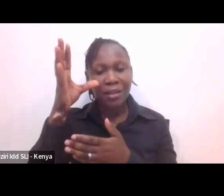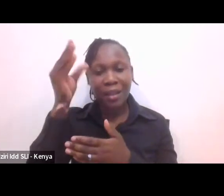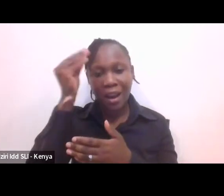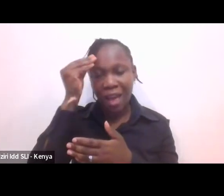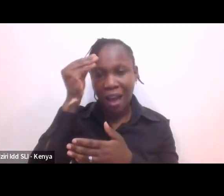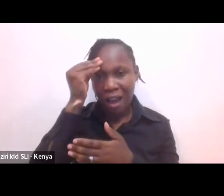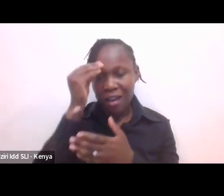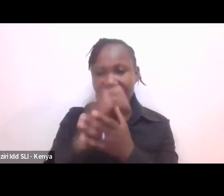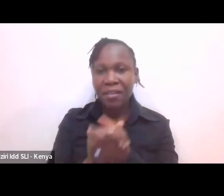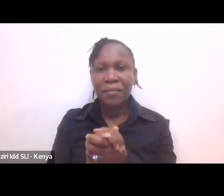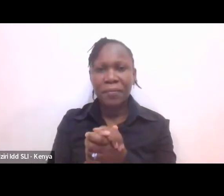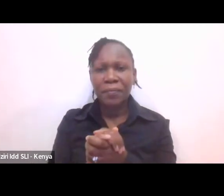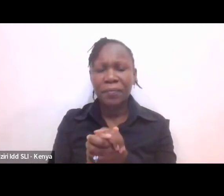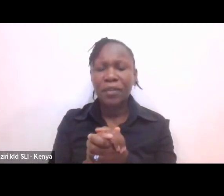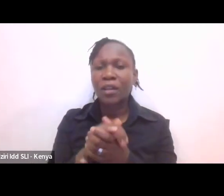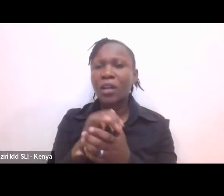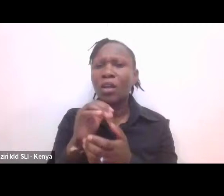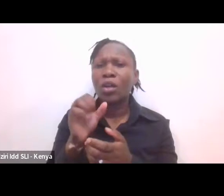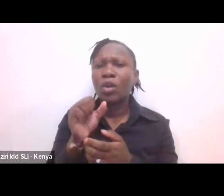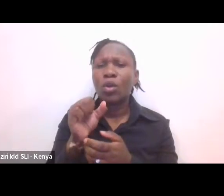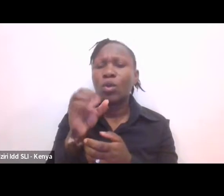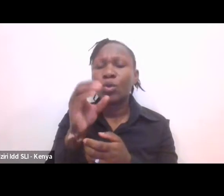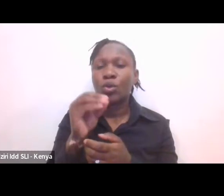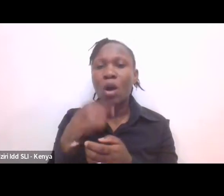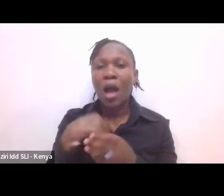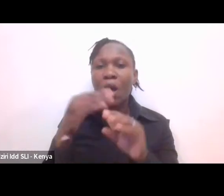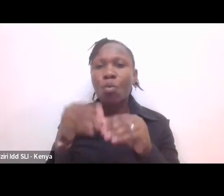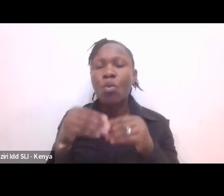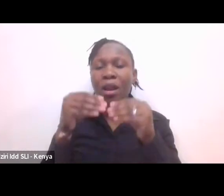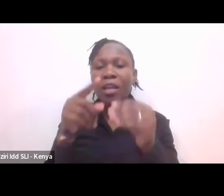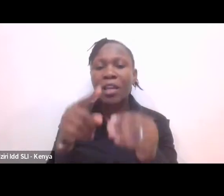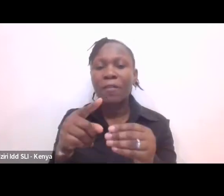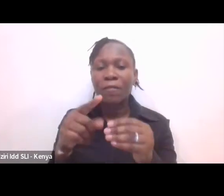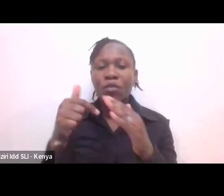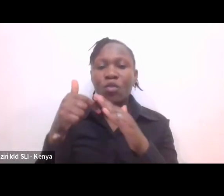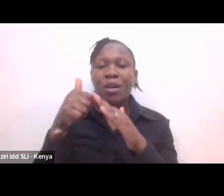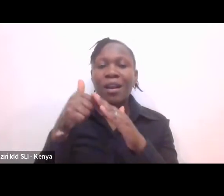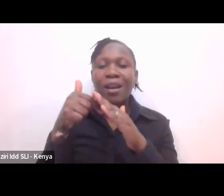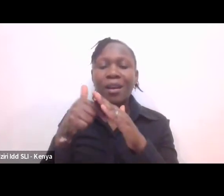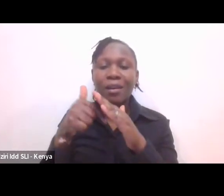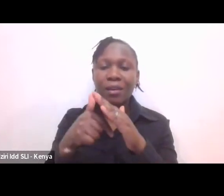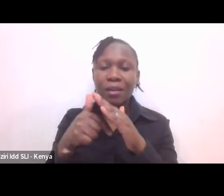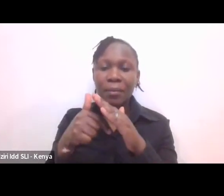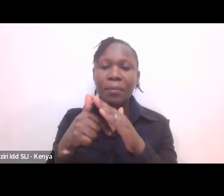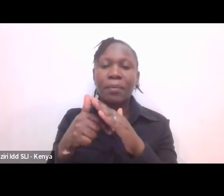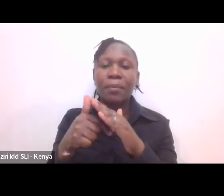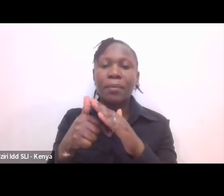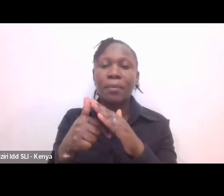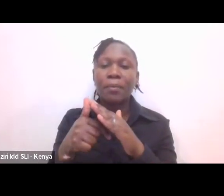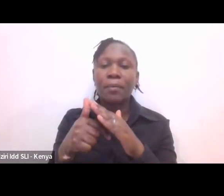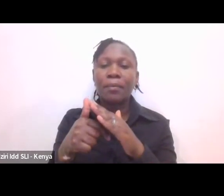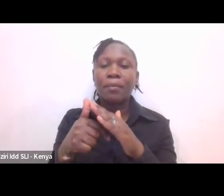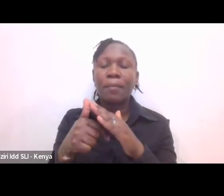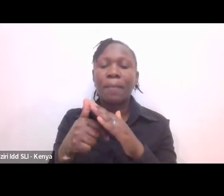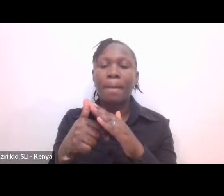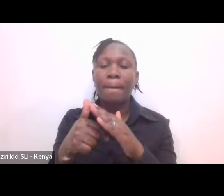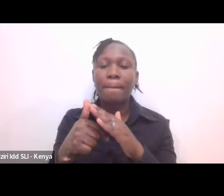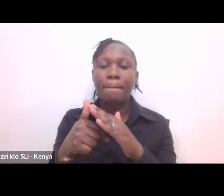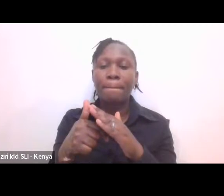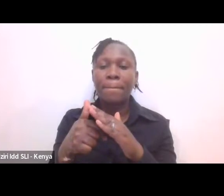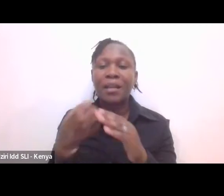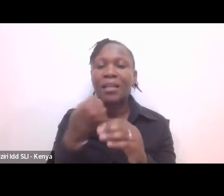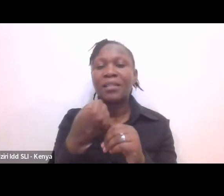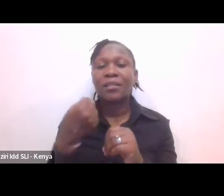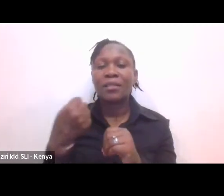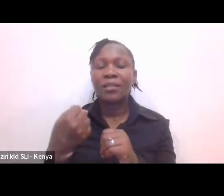So I'm now going to offer you a series of deeply considered concepts I'm calling side notes to those principles, and